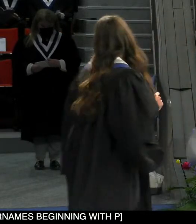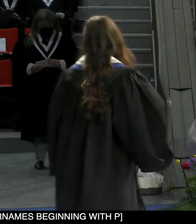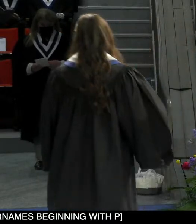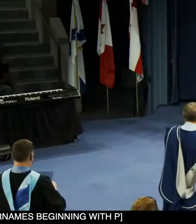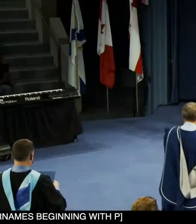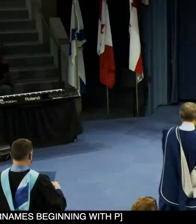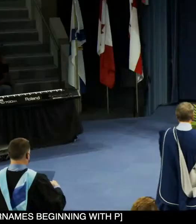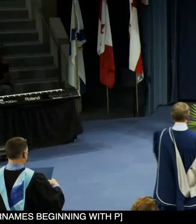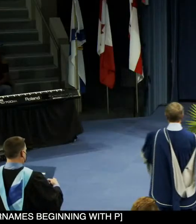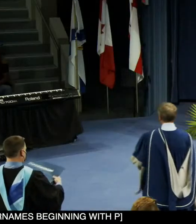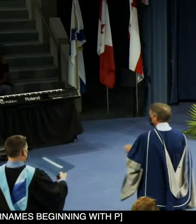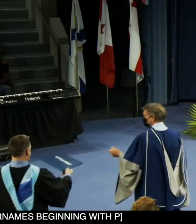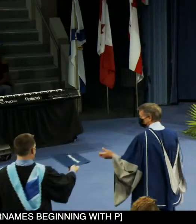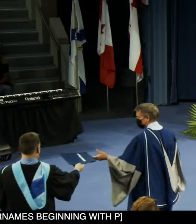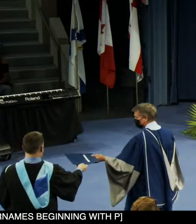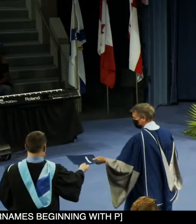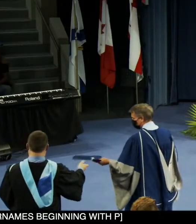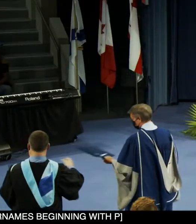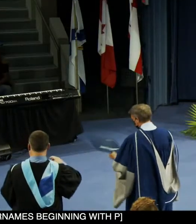Akshari Patel.